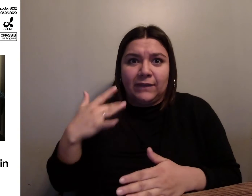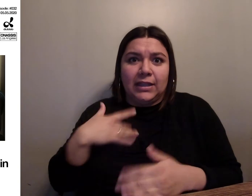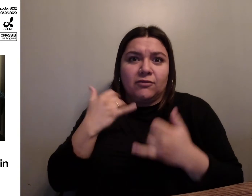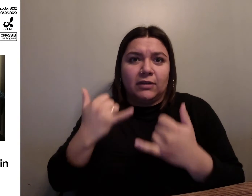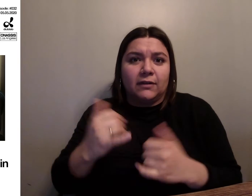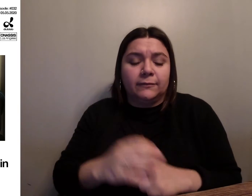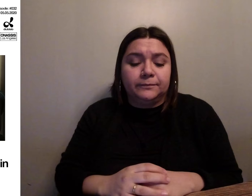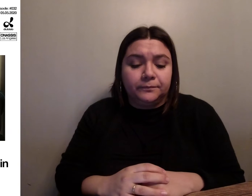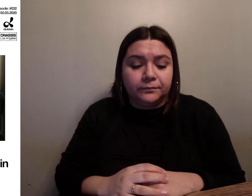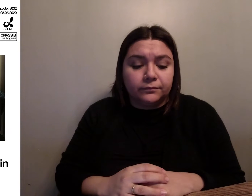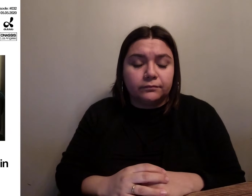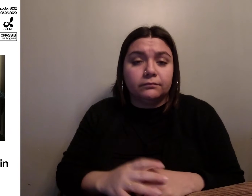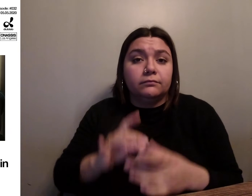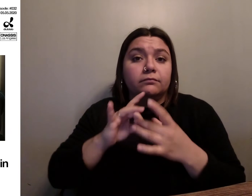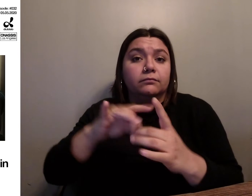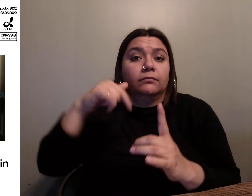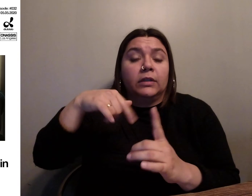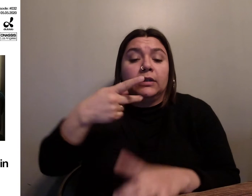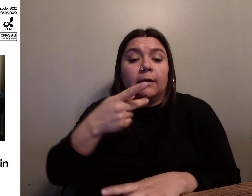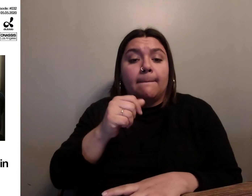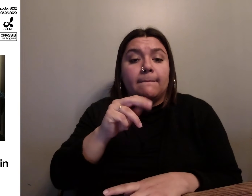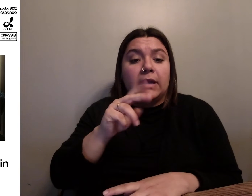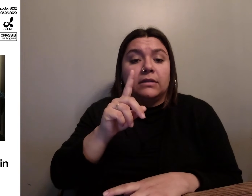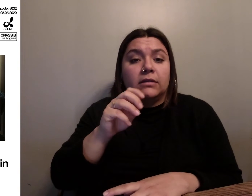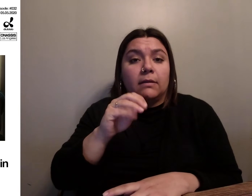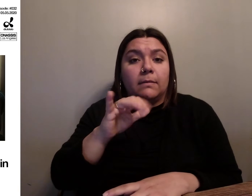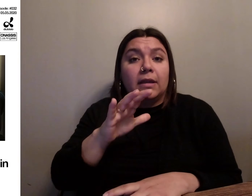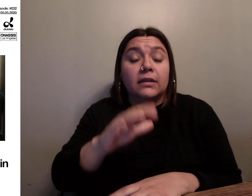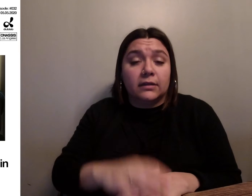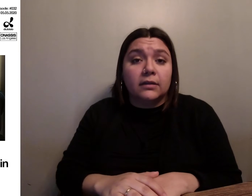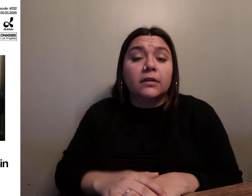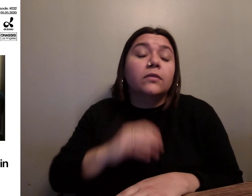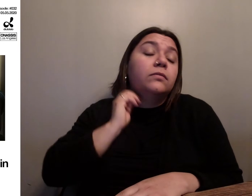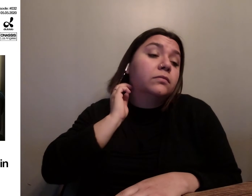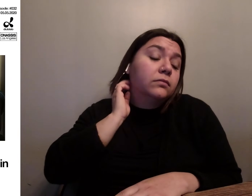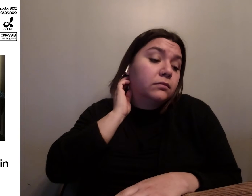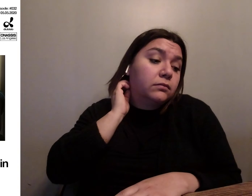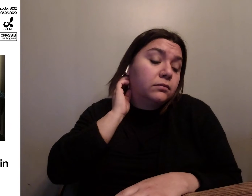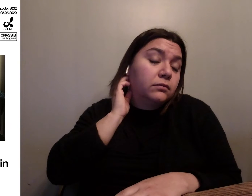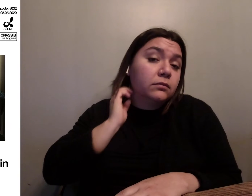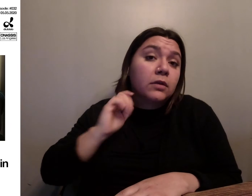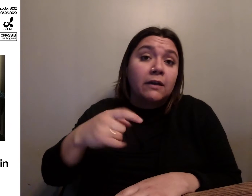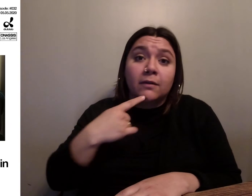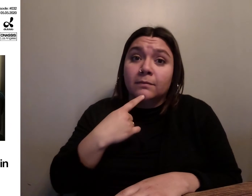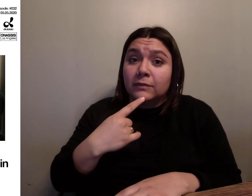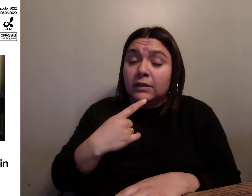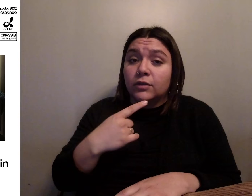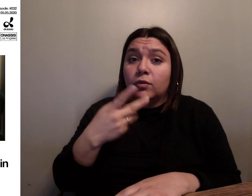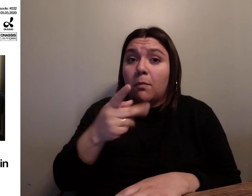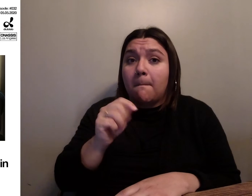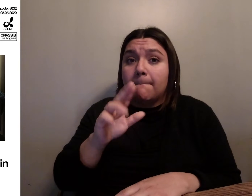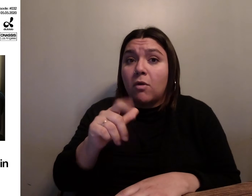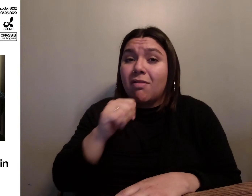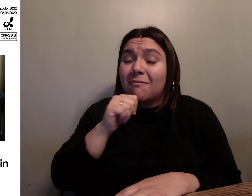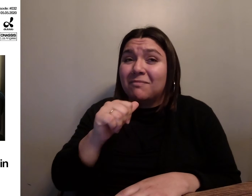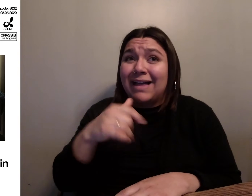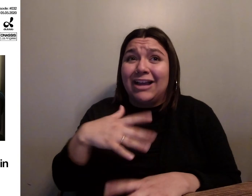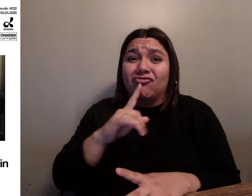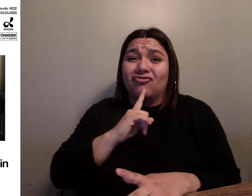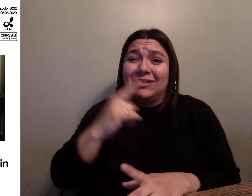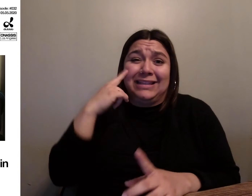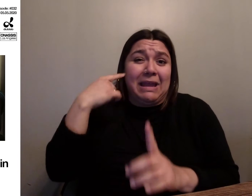not terribly optimistic. And yet, the other side of that is, and then I'm smacked in the